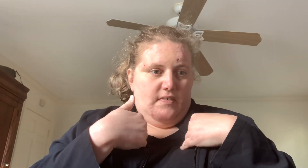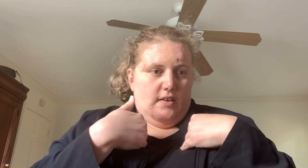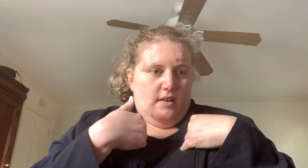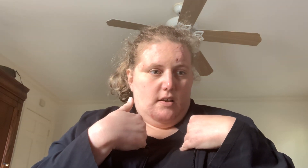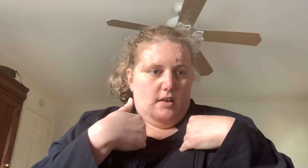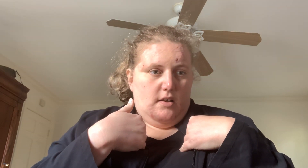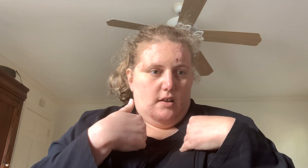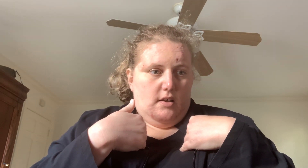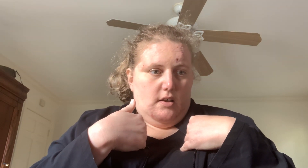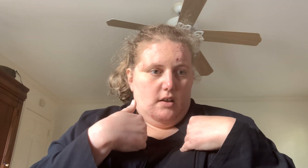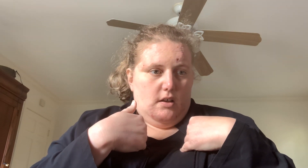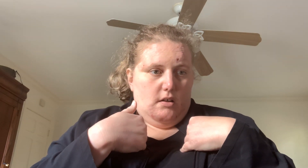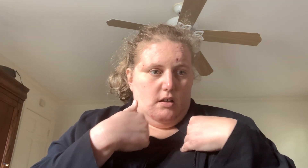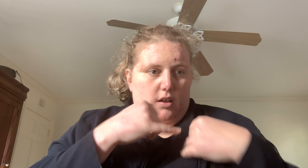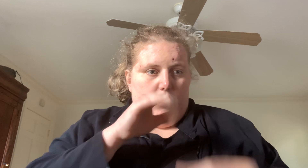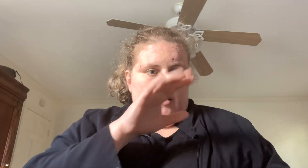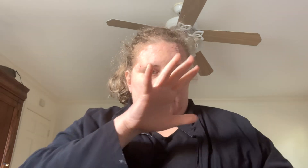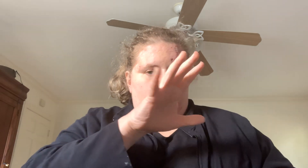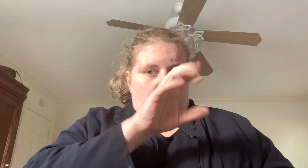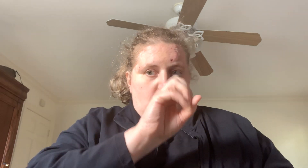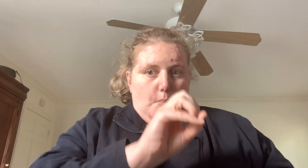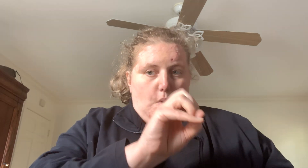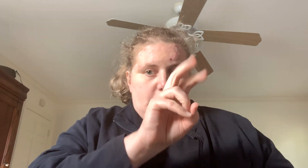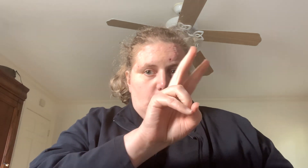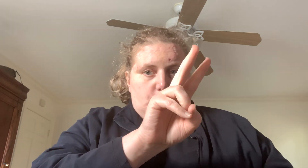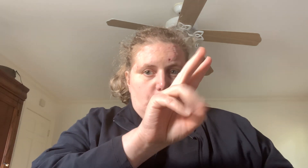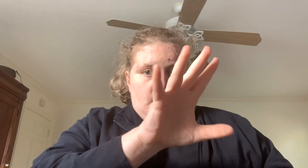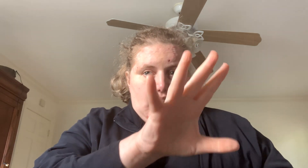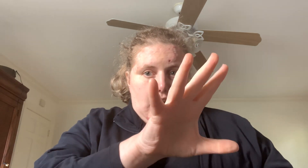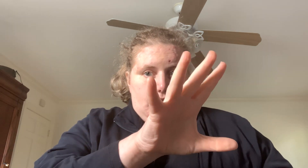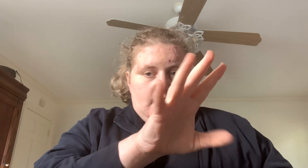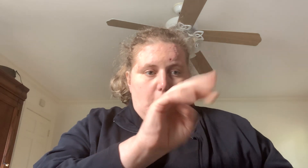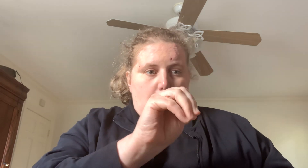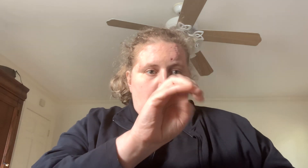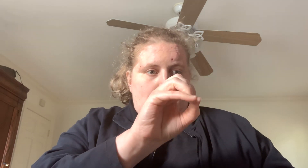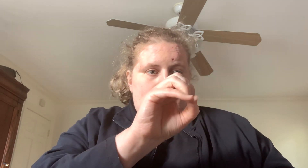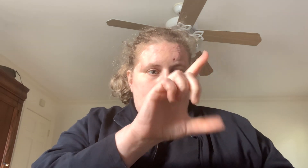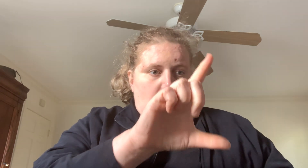5.25 moles of copper used,